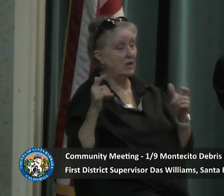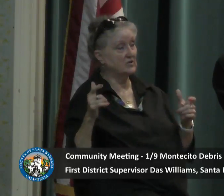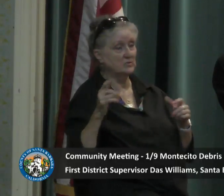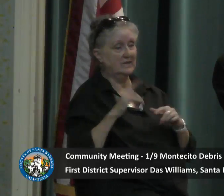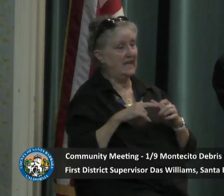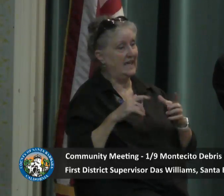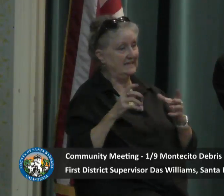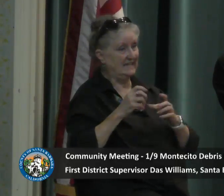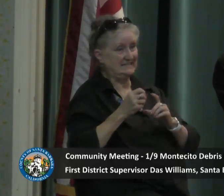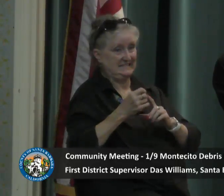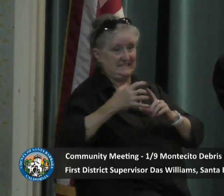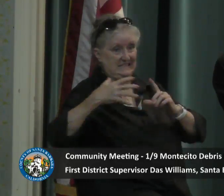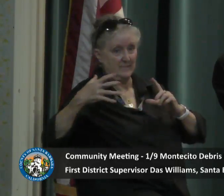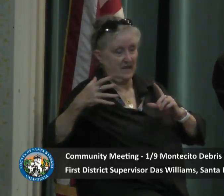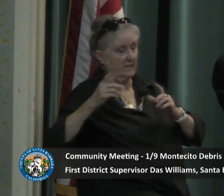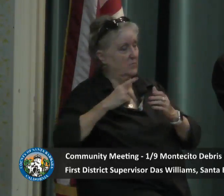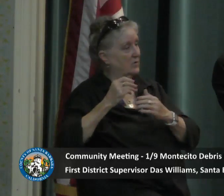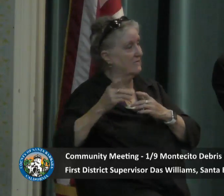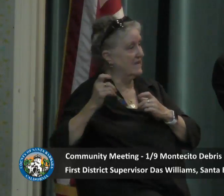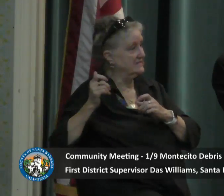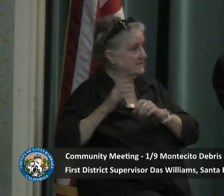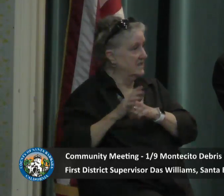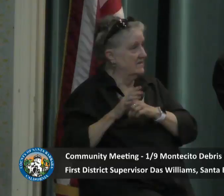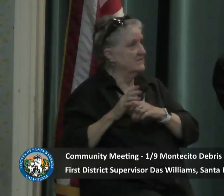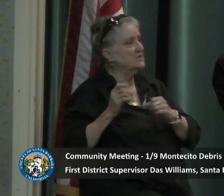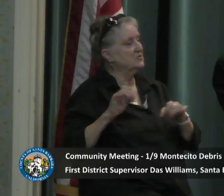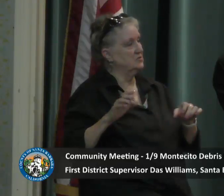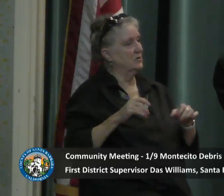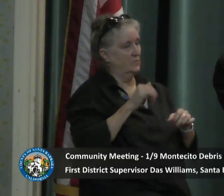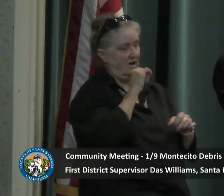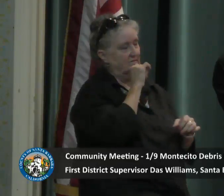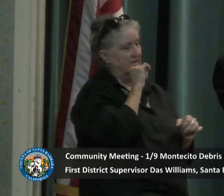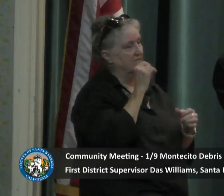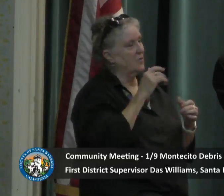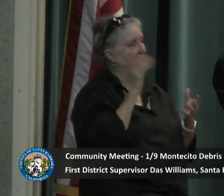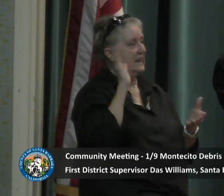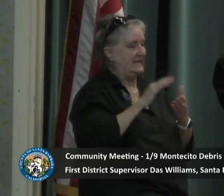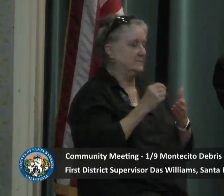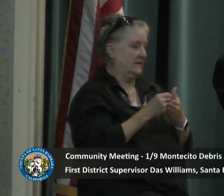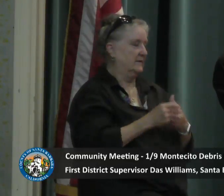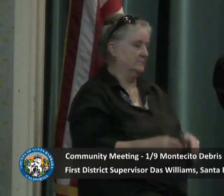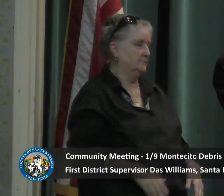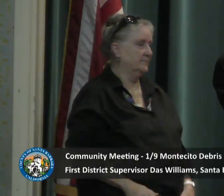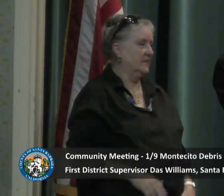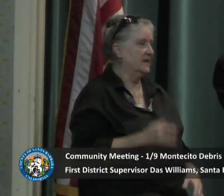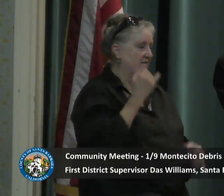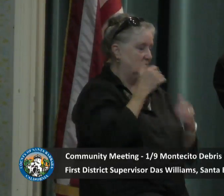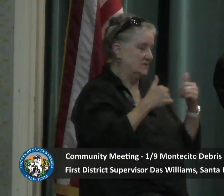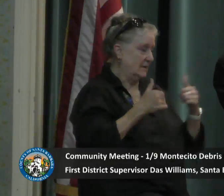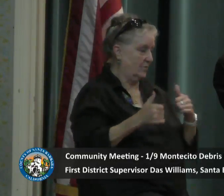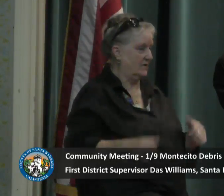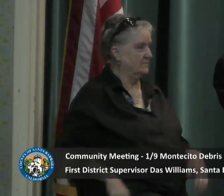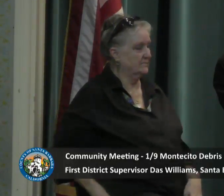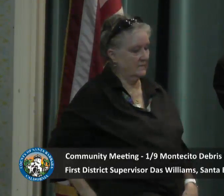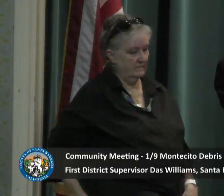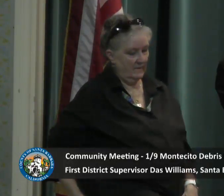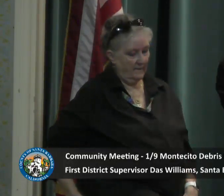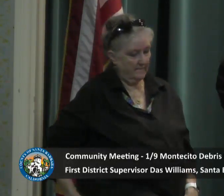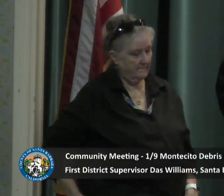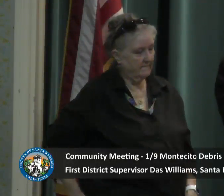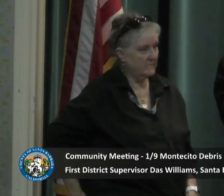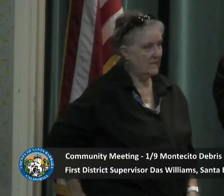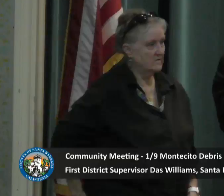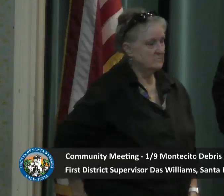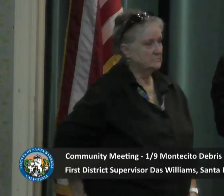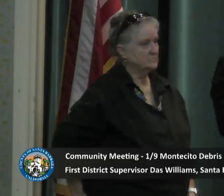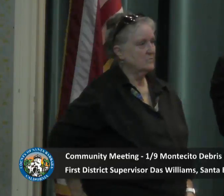can't expand the program fast enough, then you can do it privately for a lot less money if you separate out your organics. I also would be lax